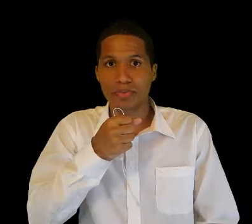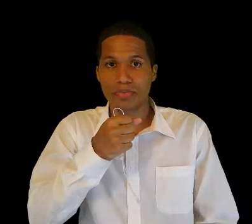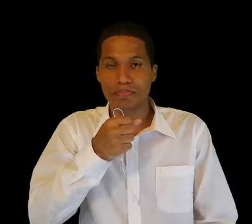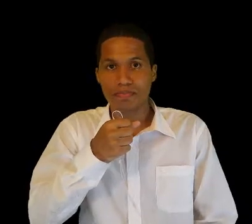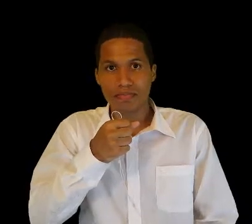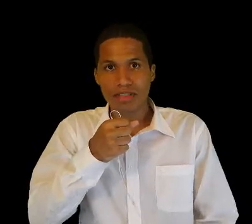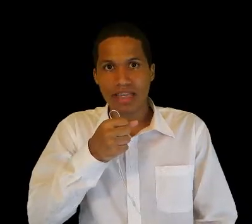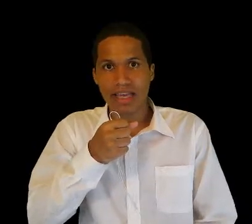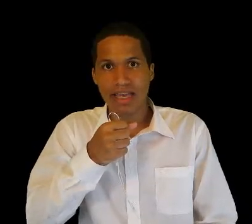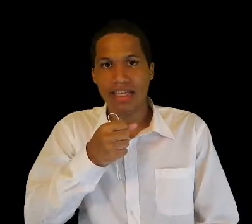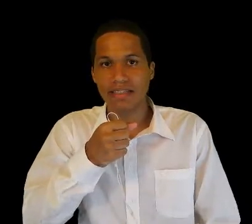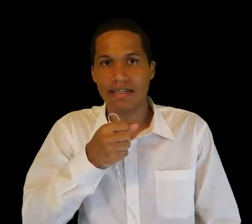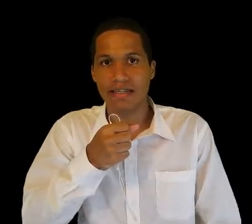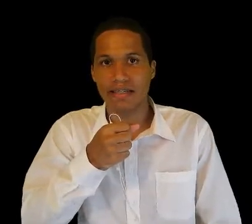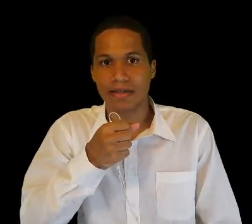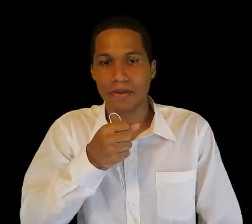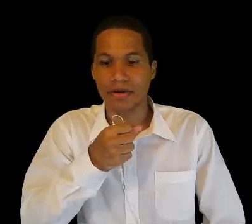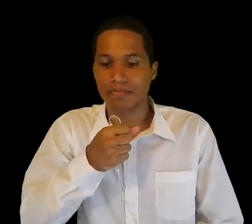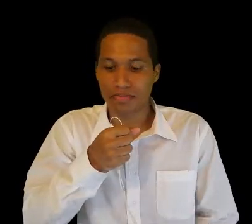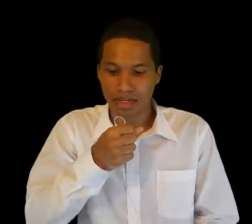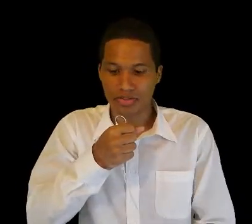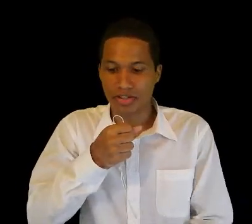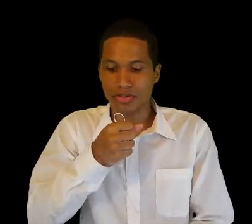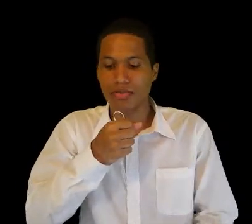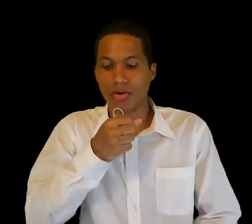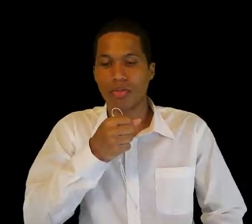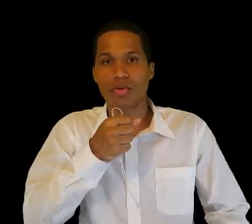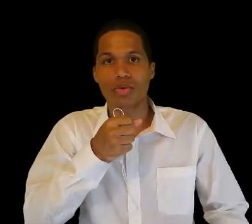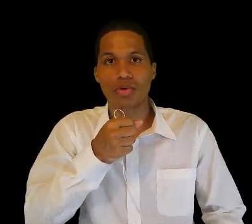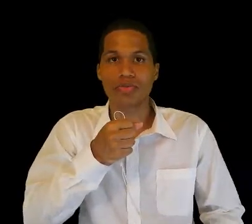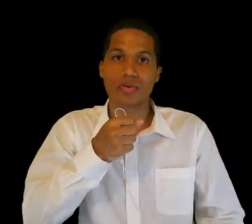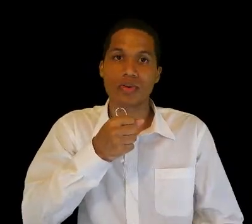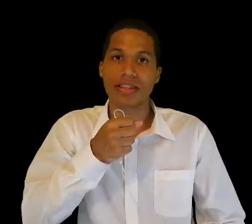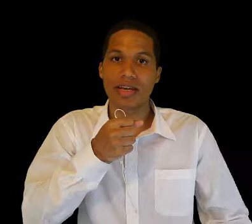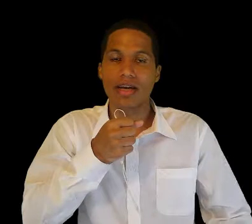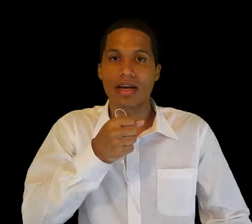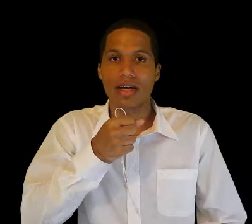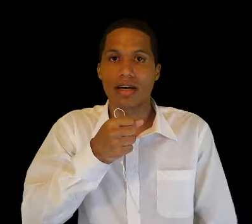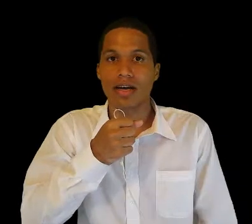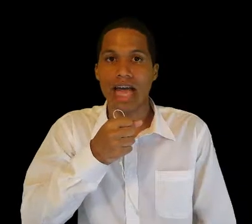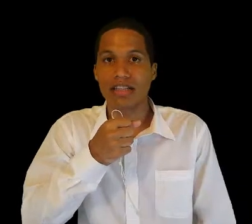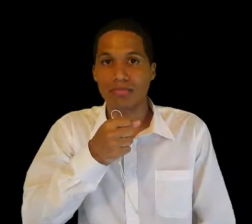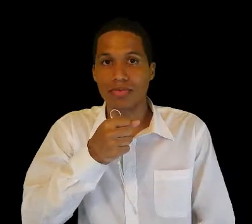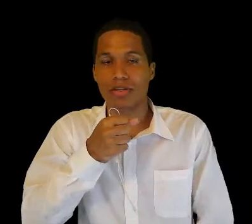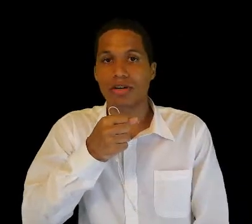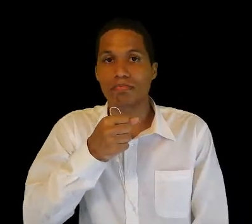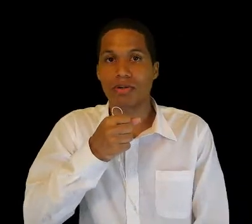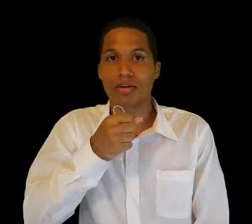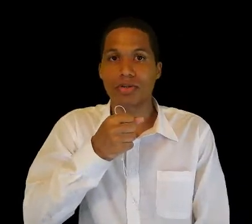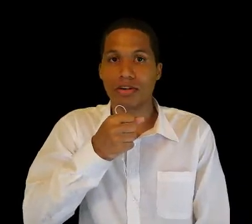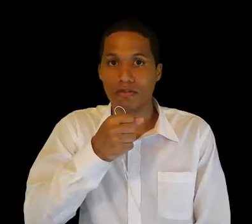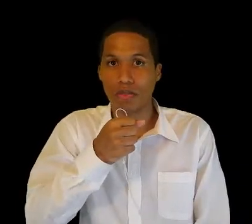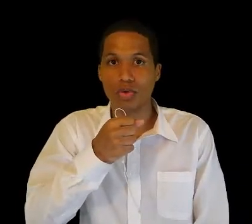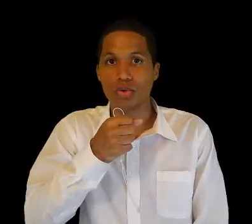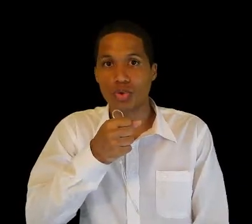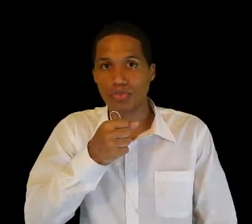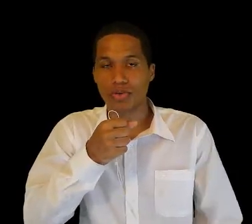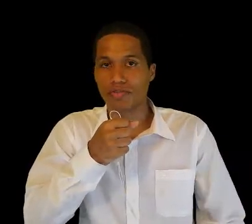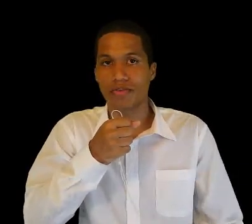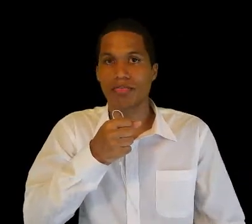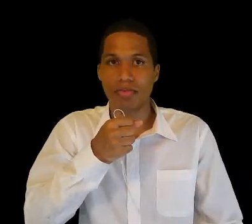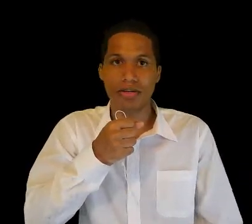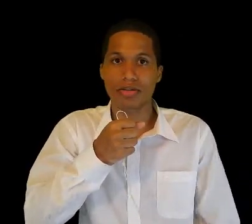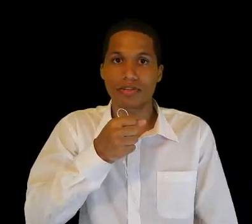different groups, and I'll tell you about those groups and what animals are part of those